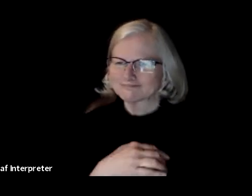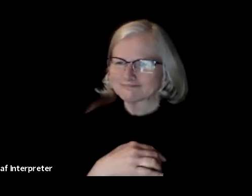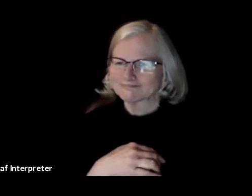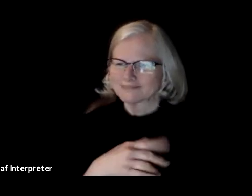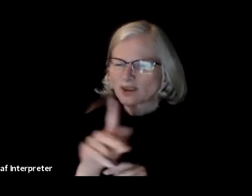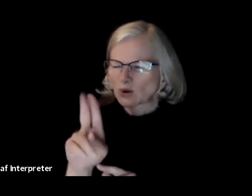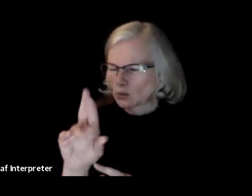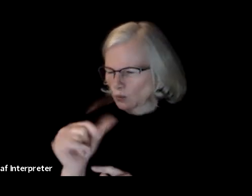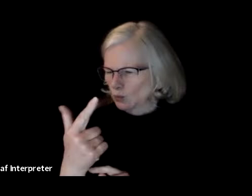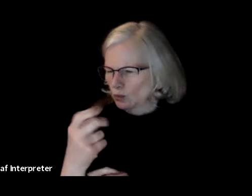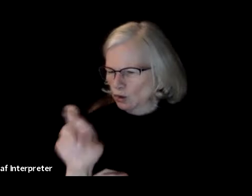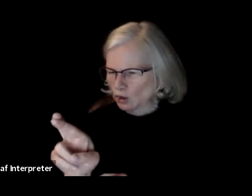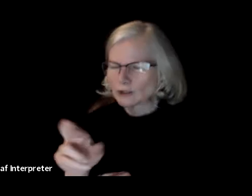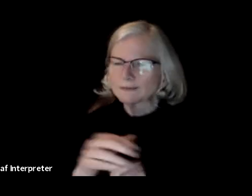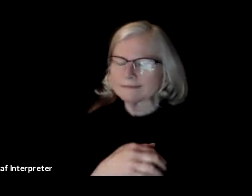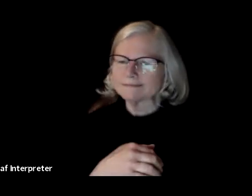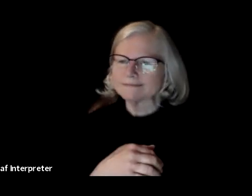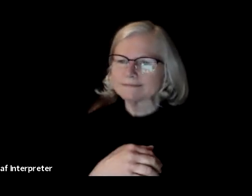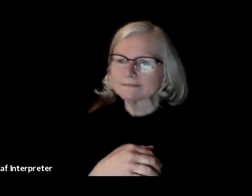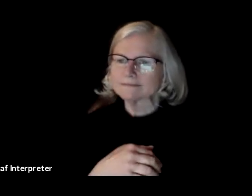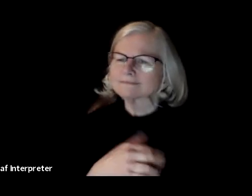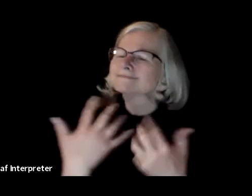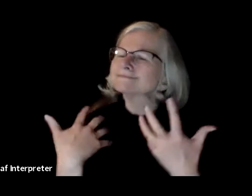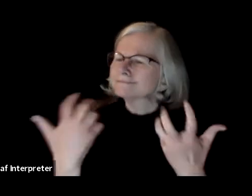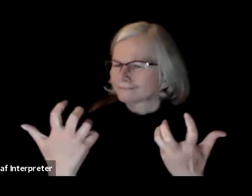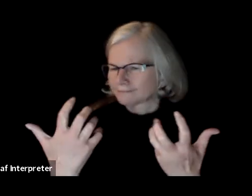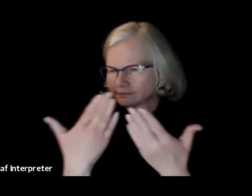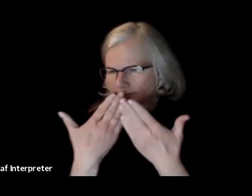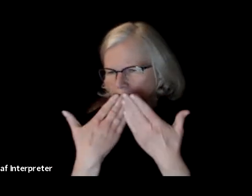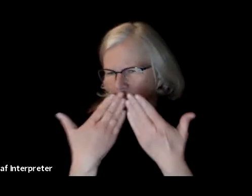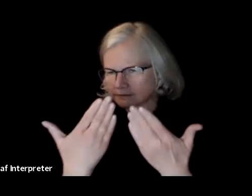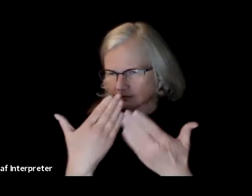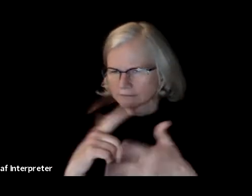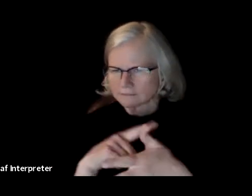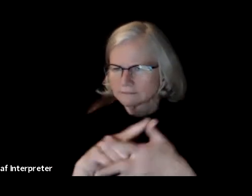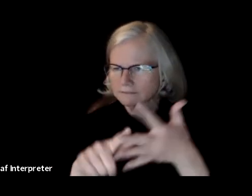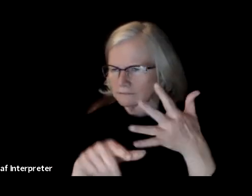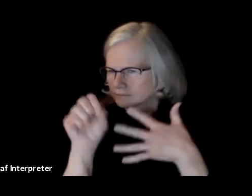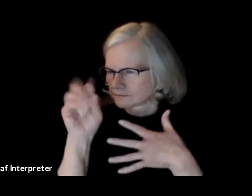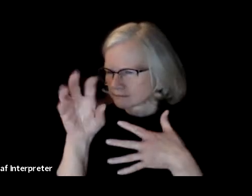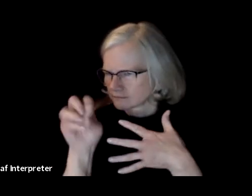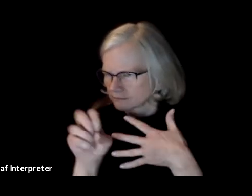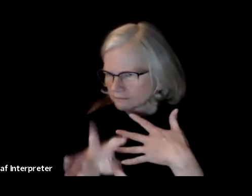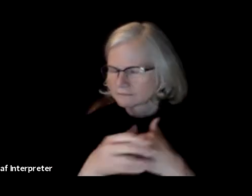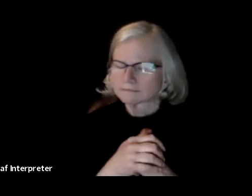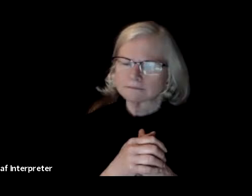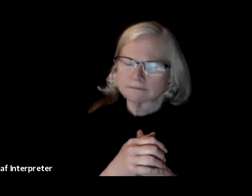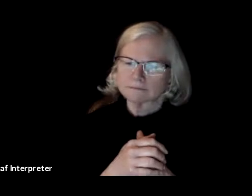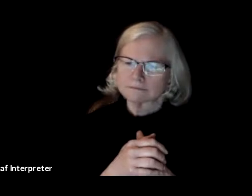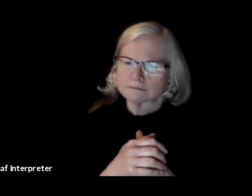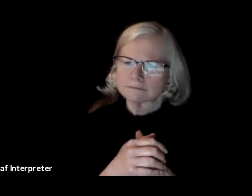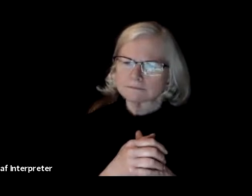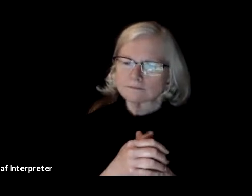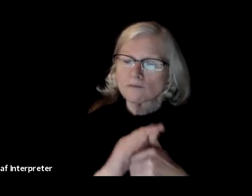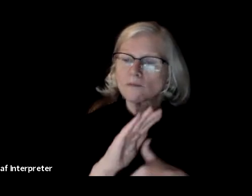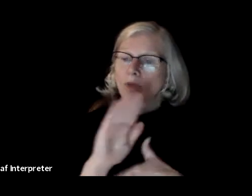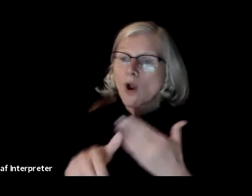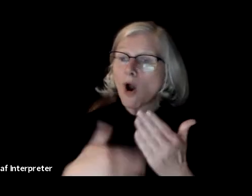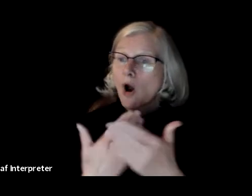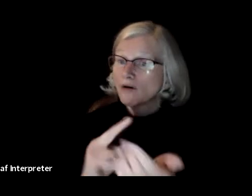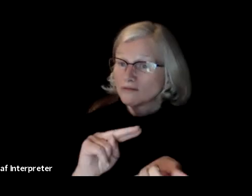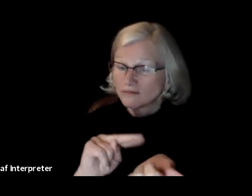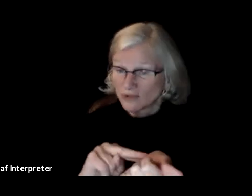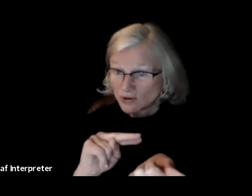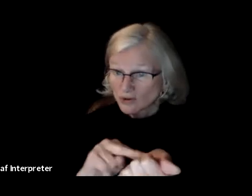the Commissioner highlighted for vaccinations in long-term care settings. All nursing homes in Minnesota have had